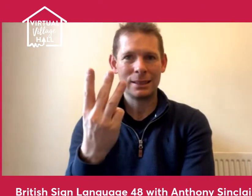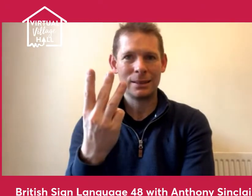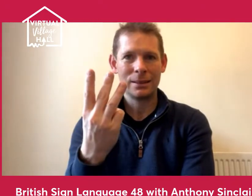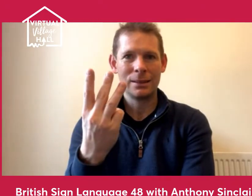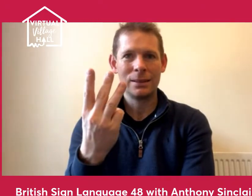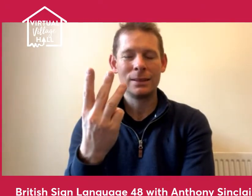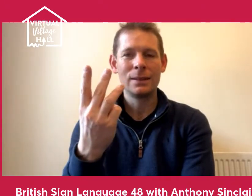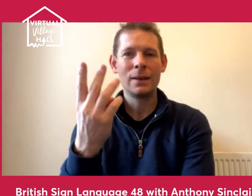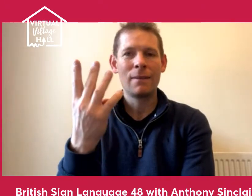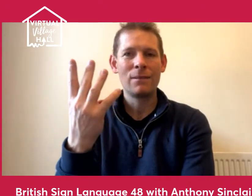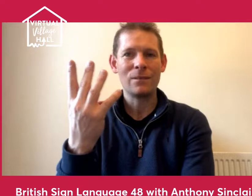13,